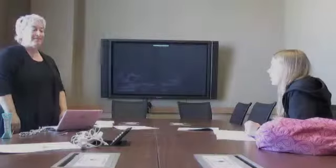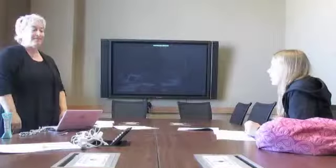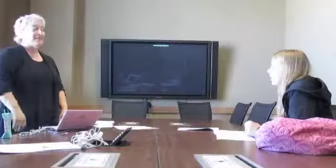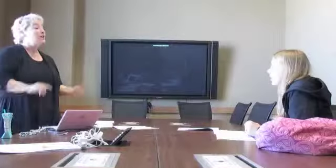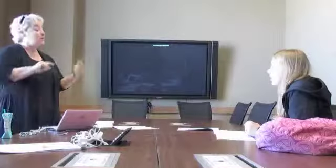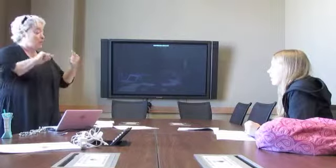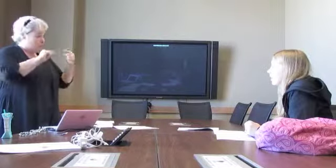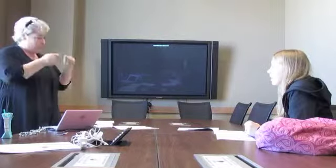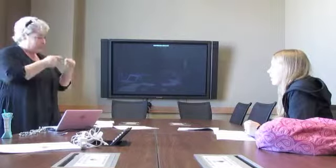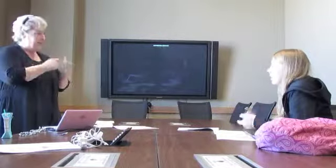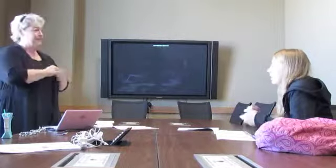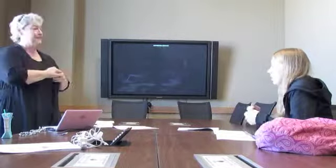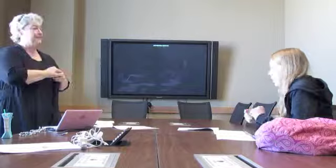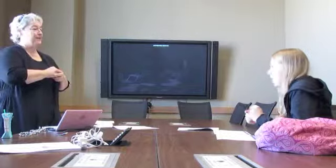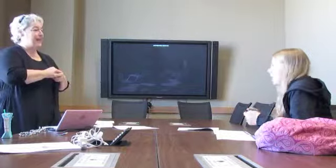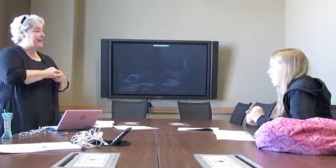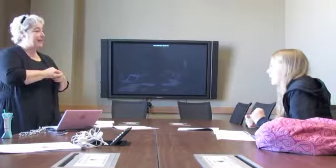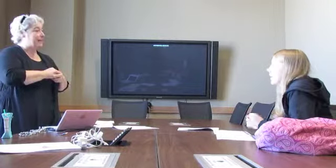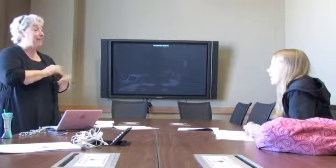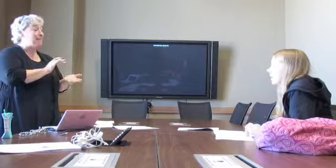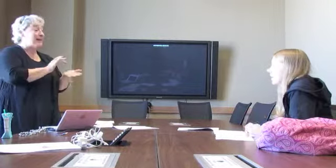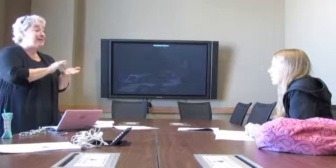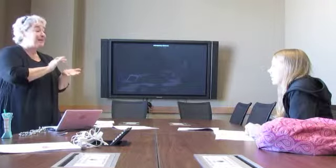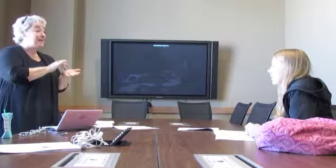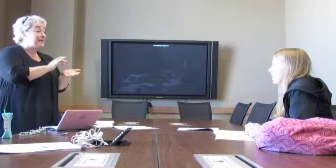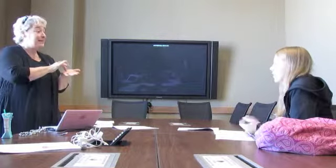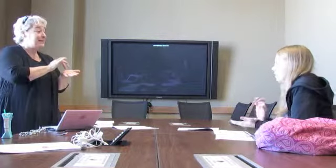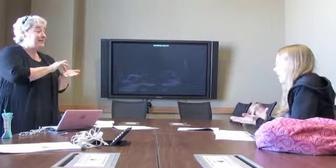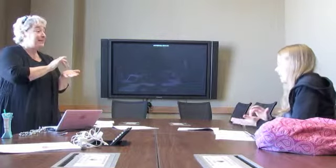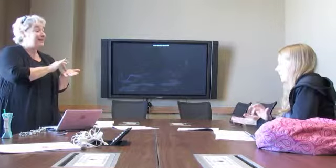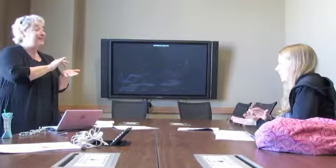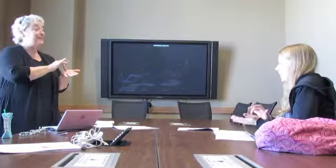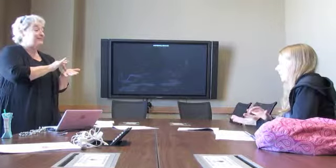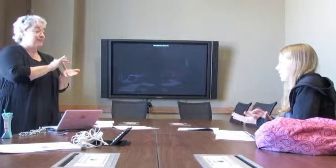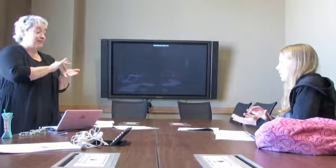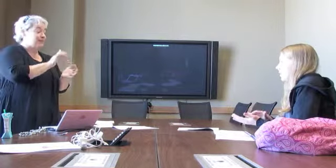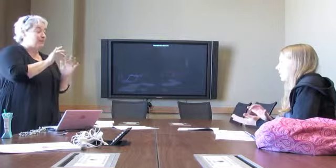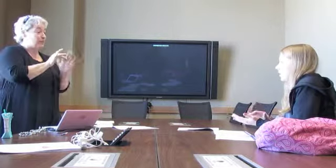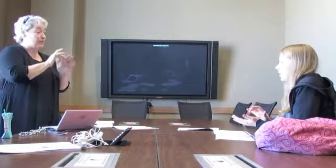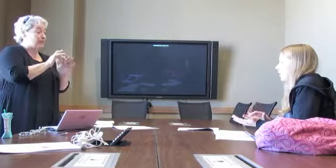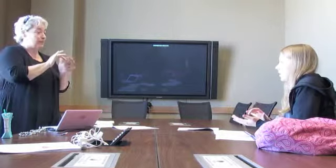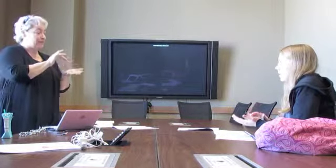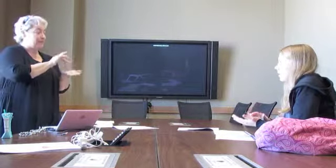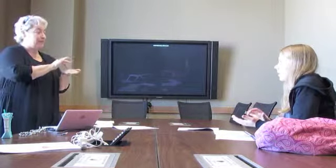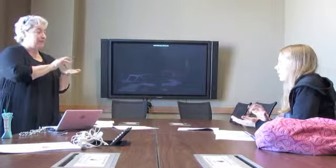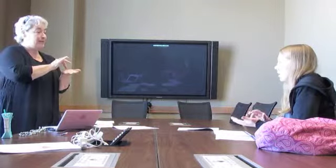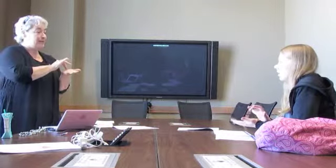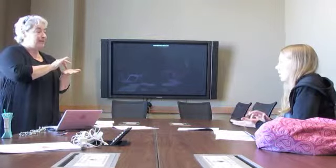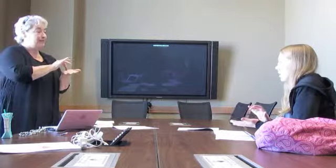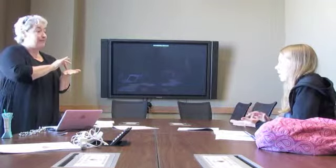hurt? Okay. So hurt. Anything, medicine? Medicine? Mm-hmm. Just want your middle finger.